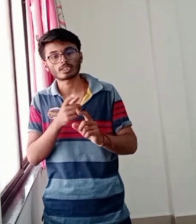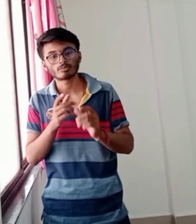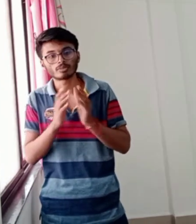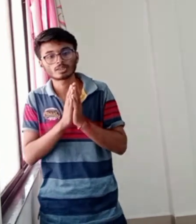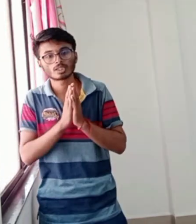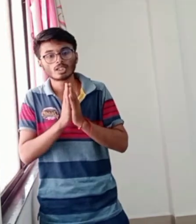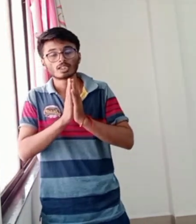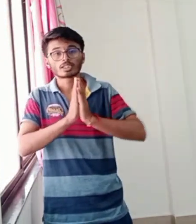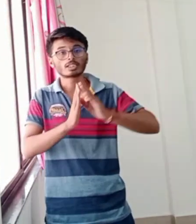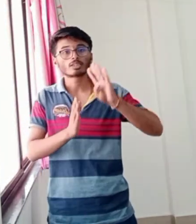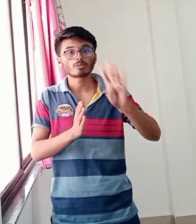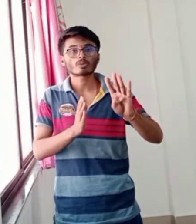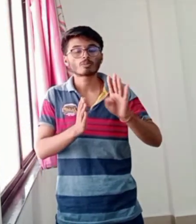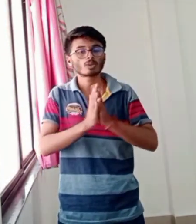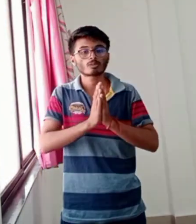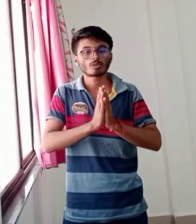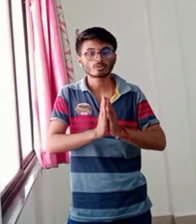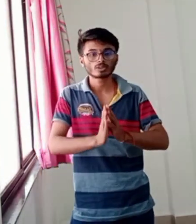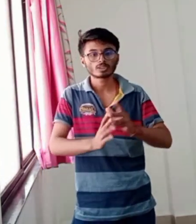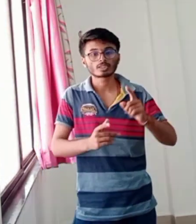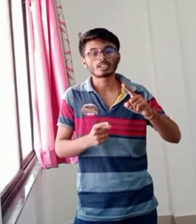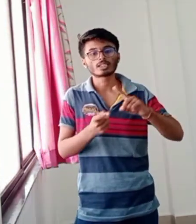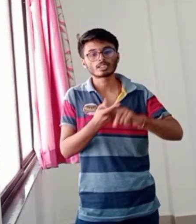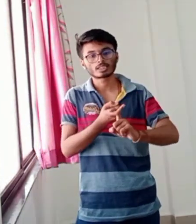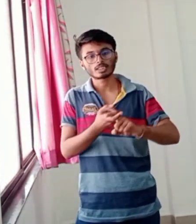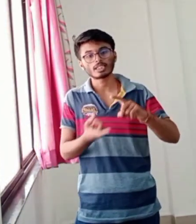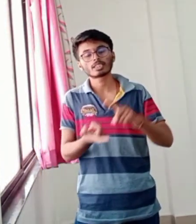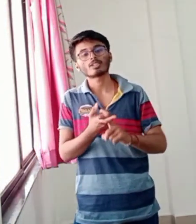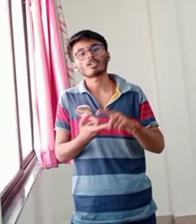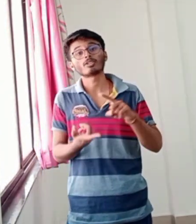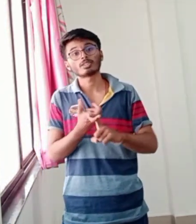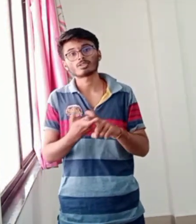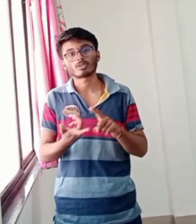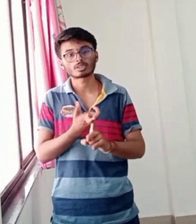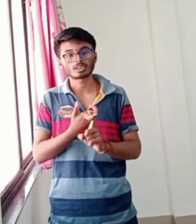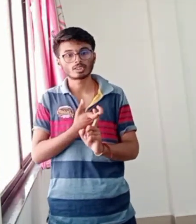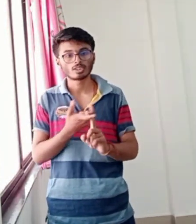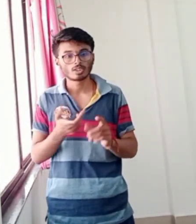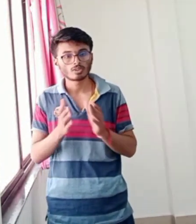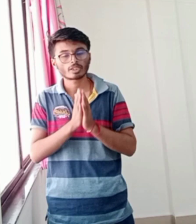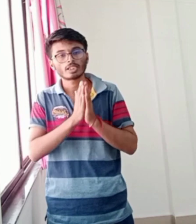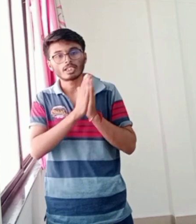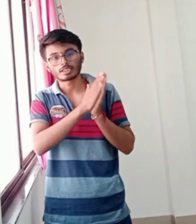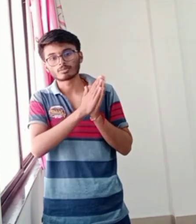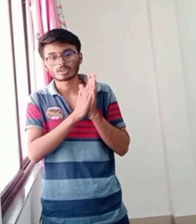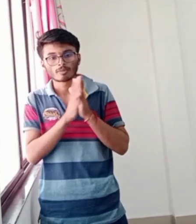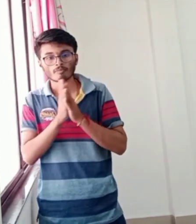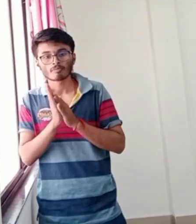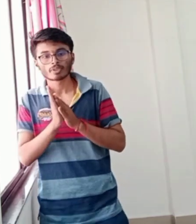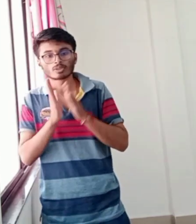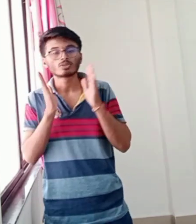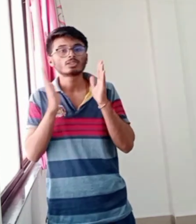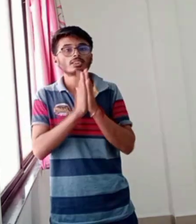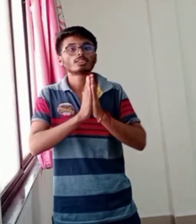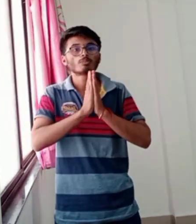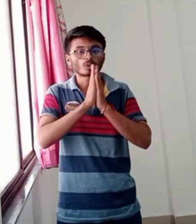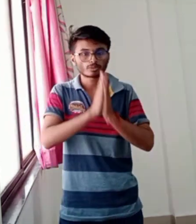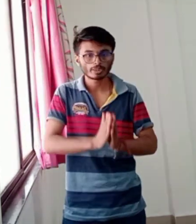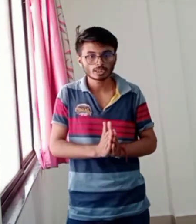means it contain 4 polar molecules that contain highly ionized oxygen. Okay, atoms. So this is the phosphate.